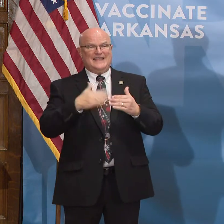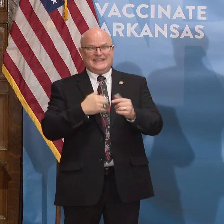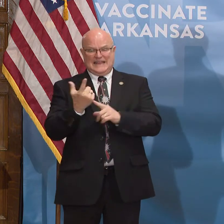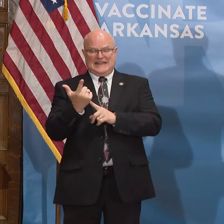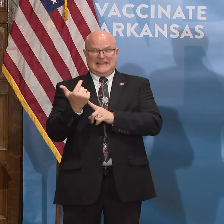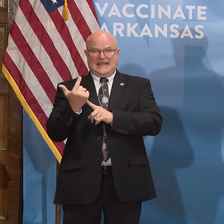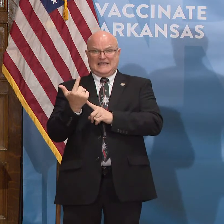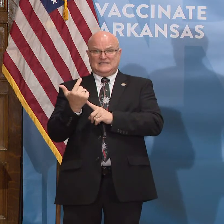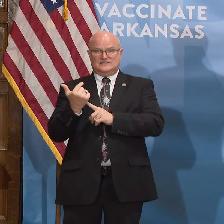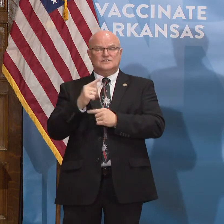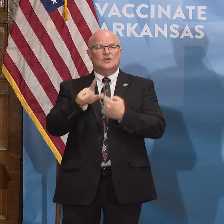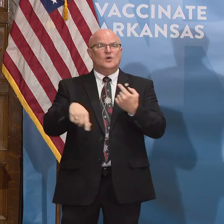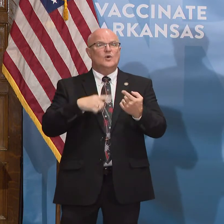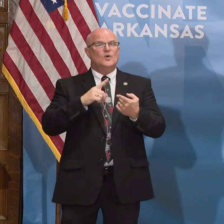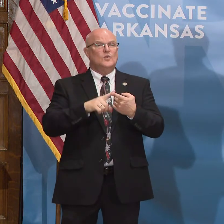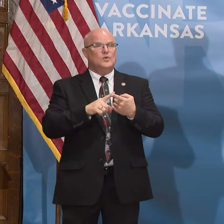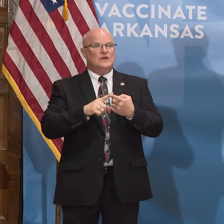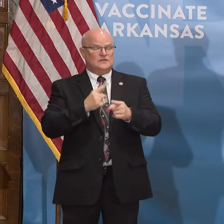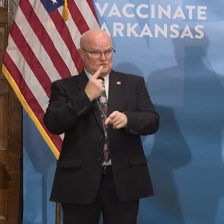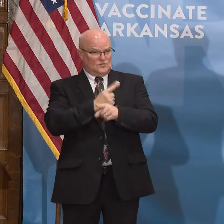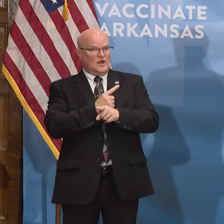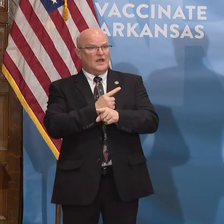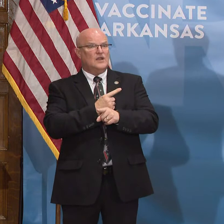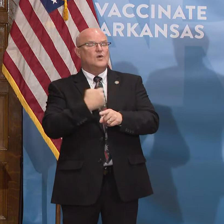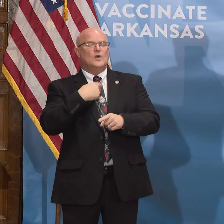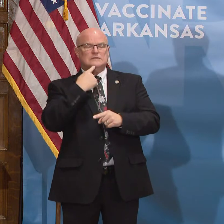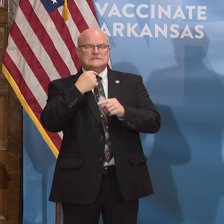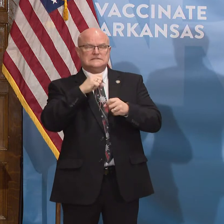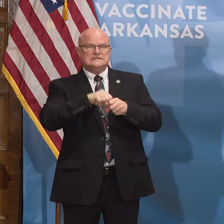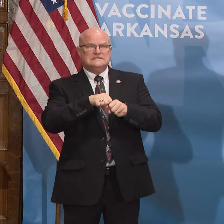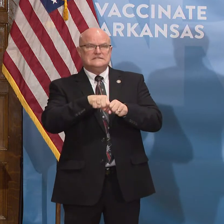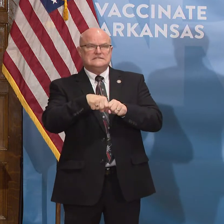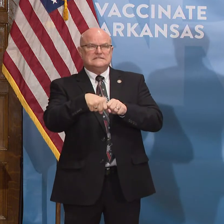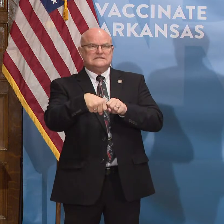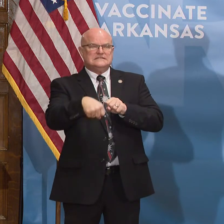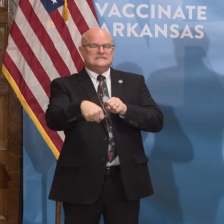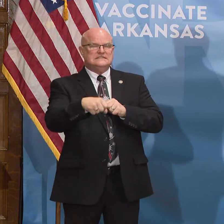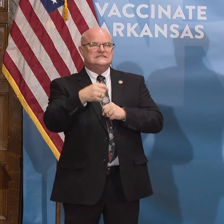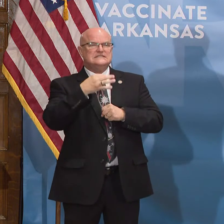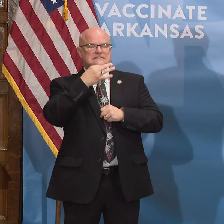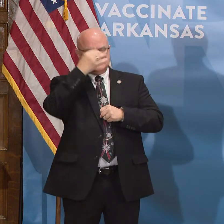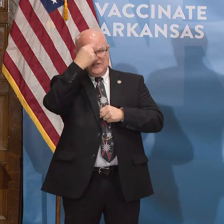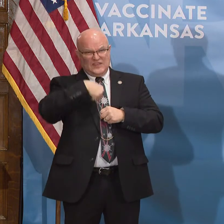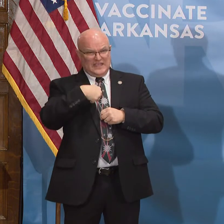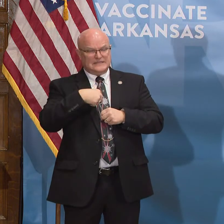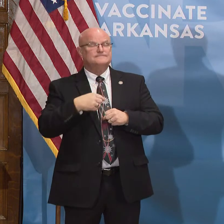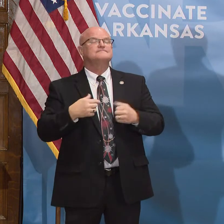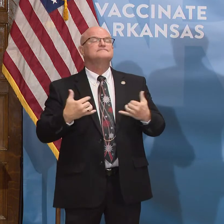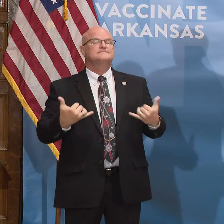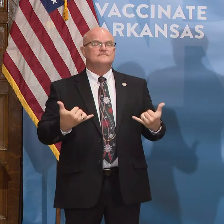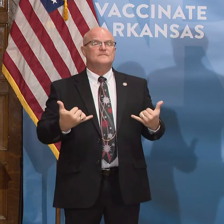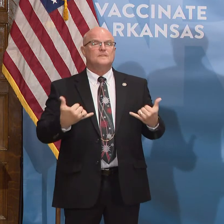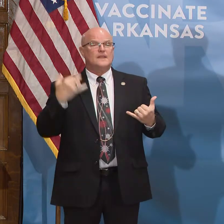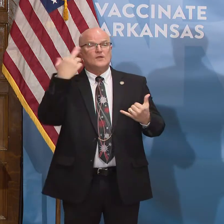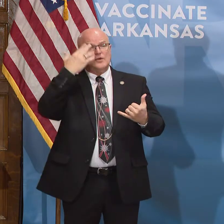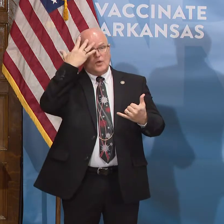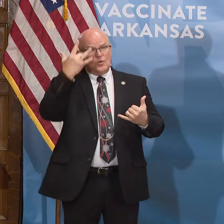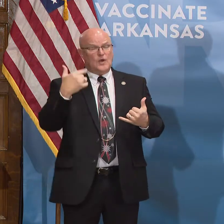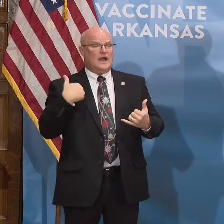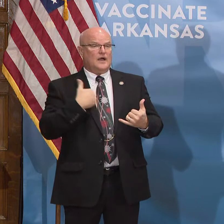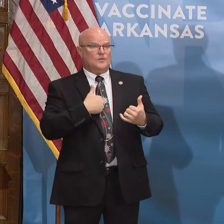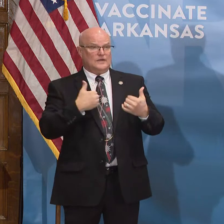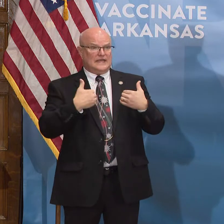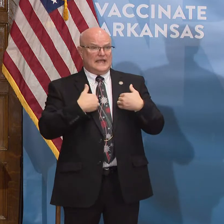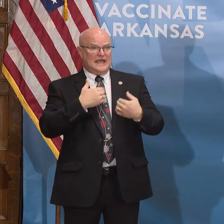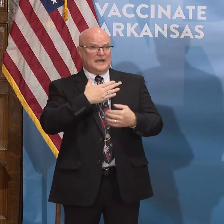you properly recite that we were really stretched to the limit. We're going to be, and that's the reason we